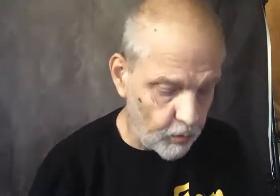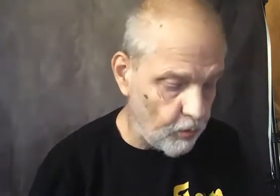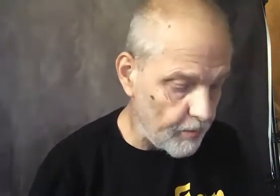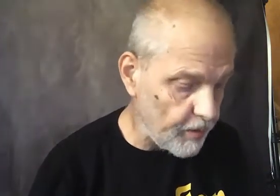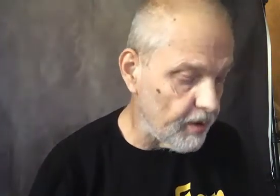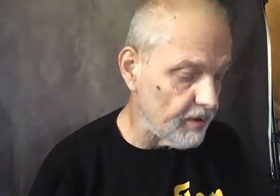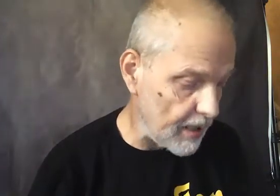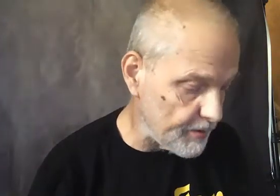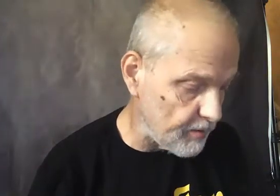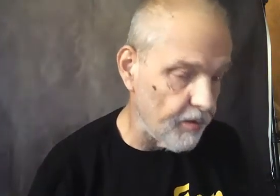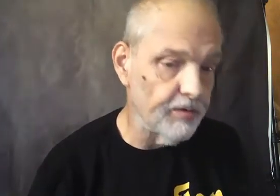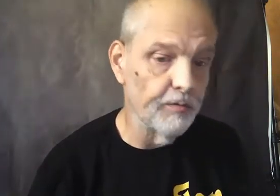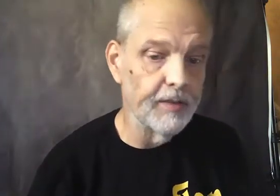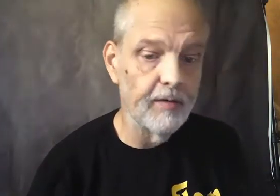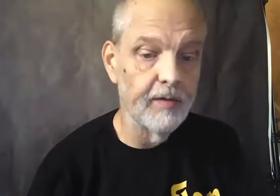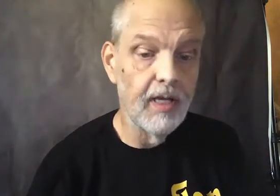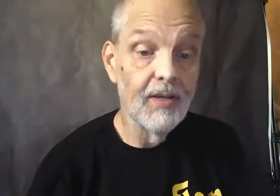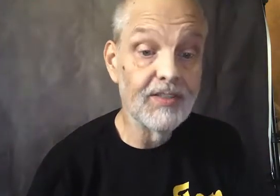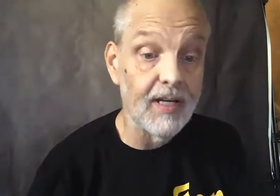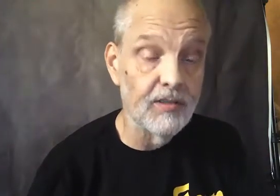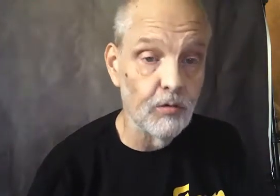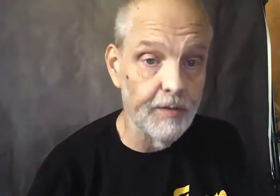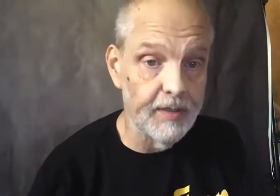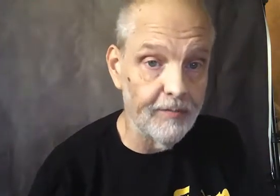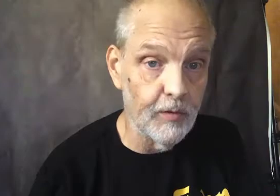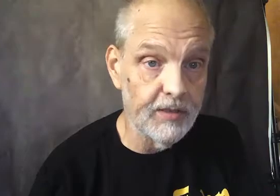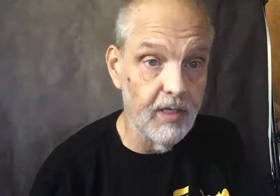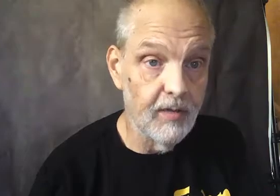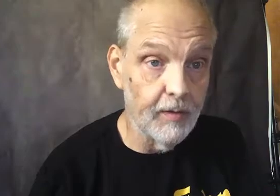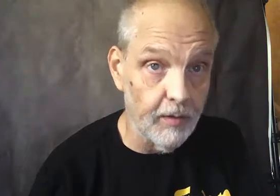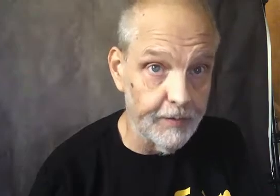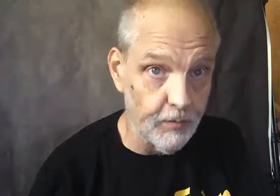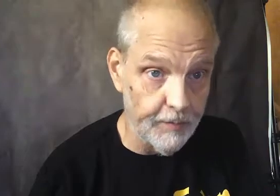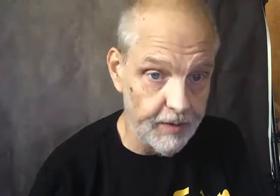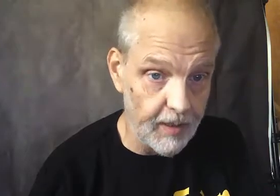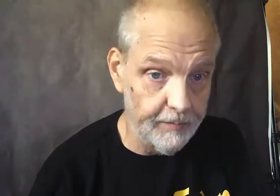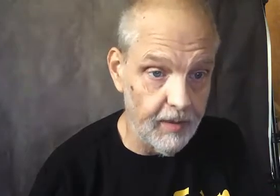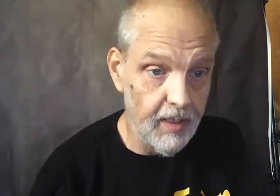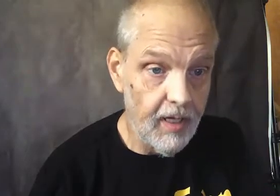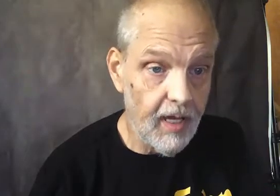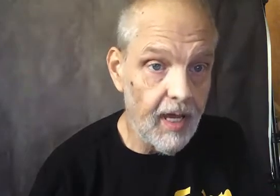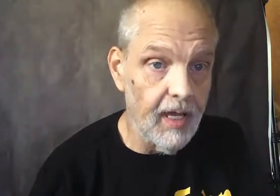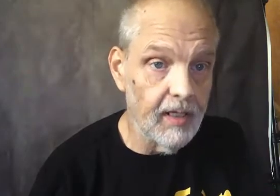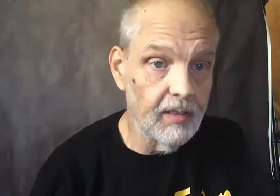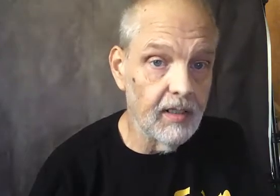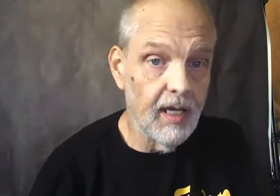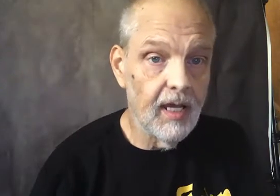to America, established the American School for the Deaf. The second school for the deaf was Philadelphia School for the Deaf, and